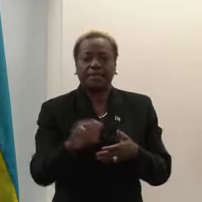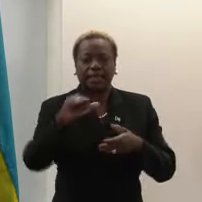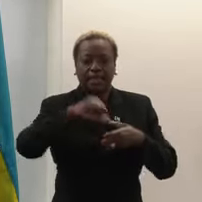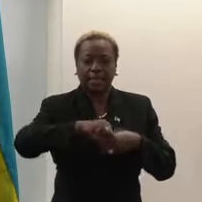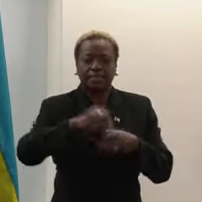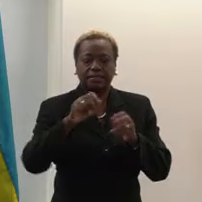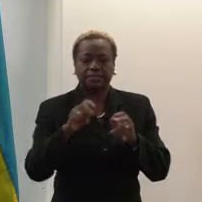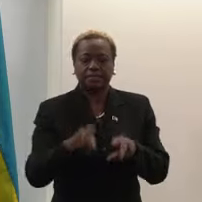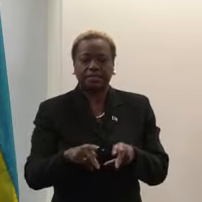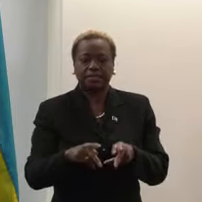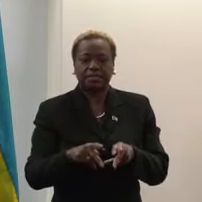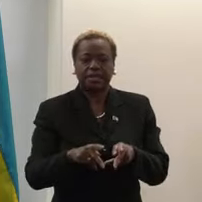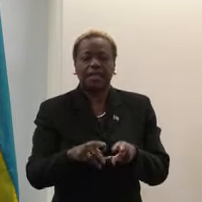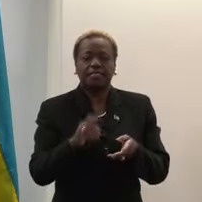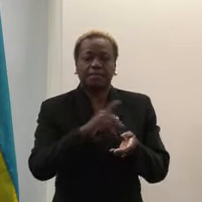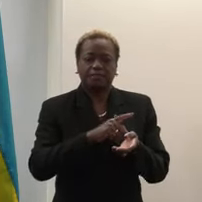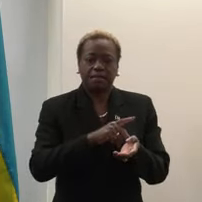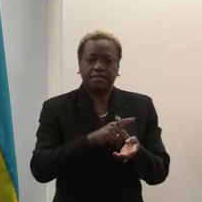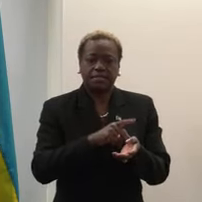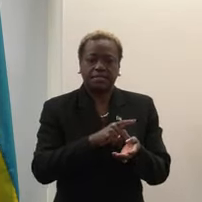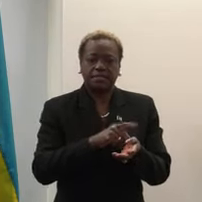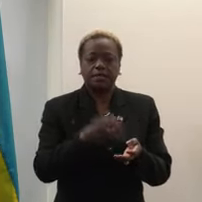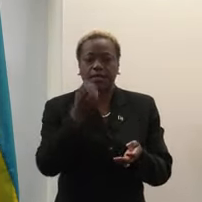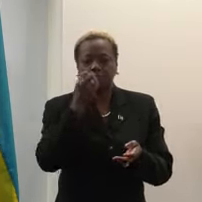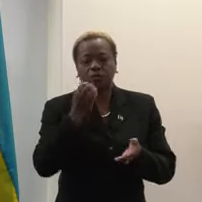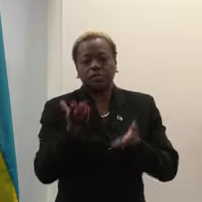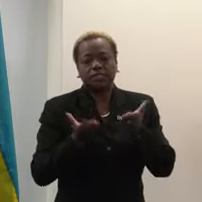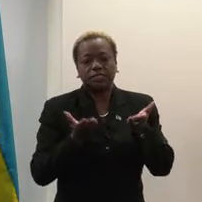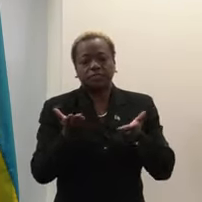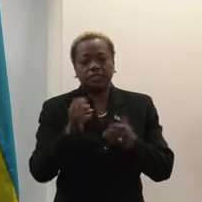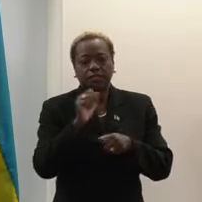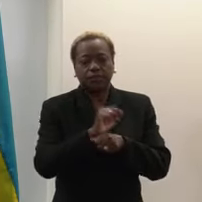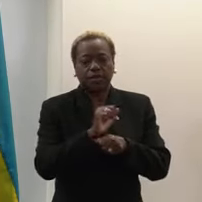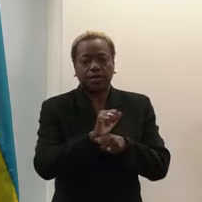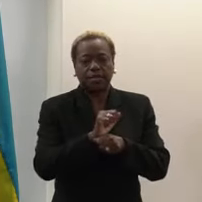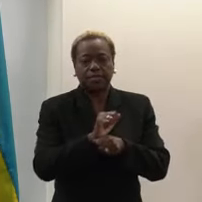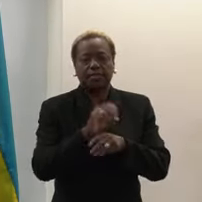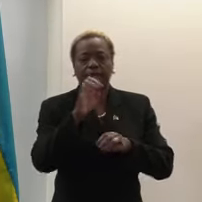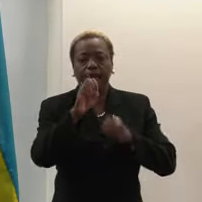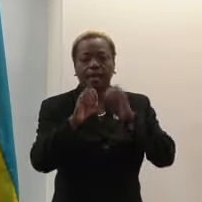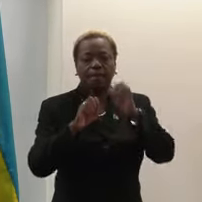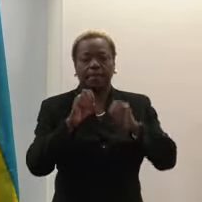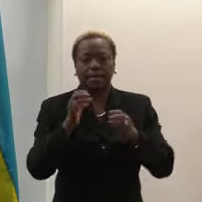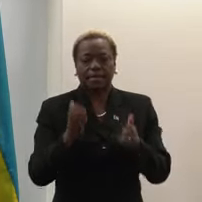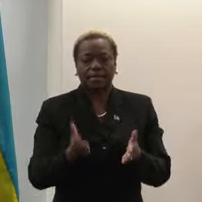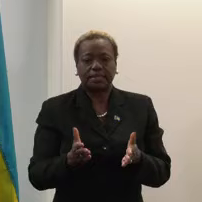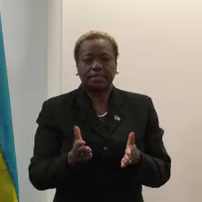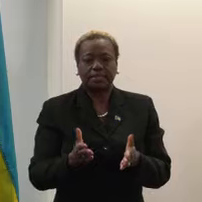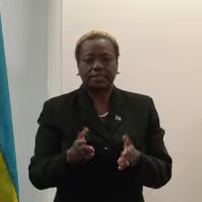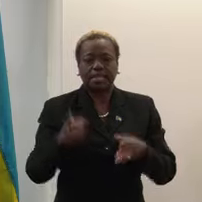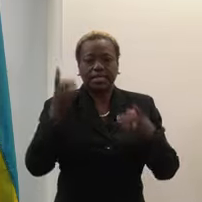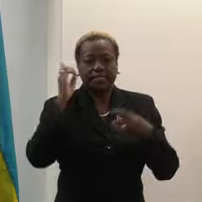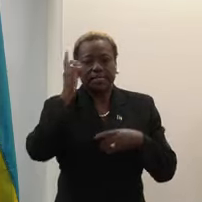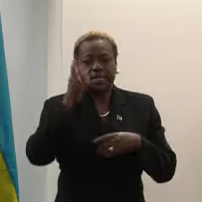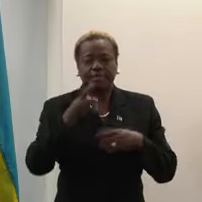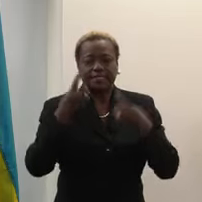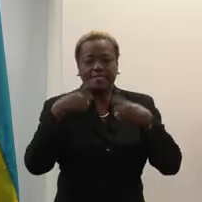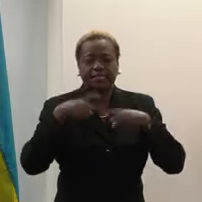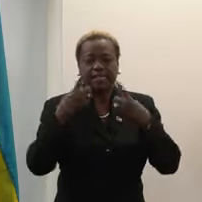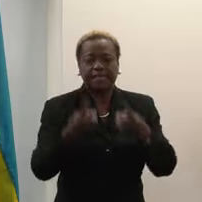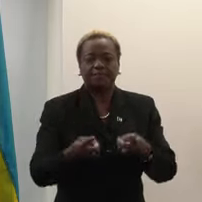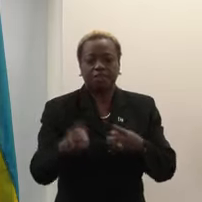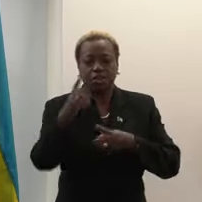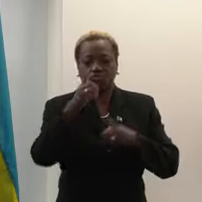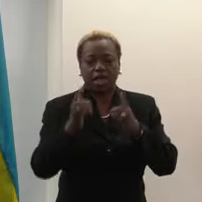attendants, pharmacists, food service workers, packers, delivery drivers,